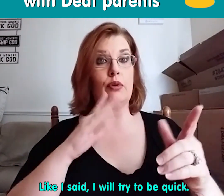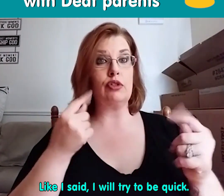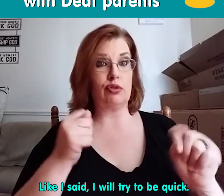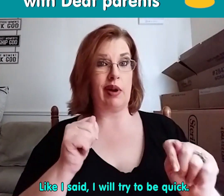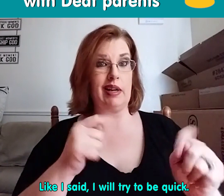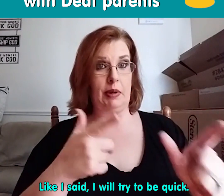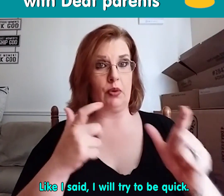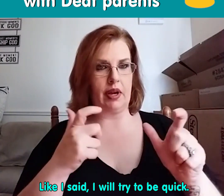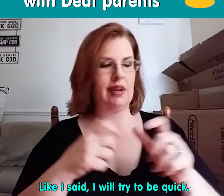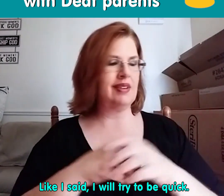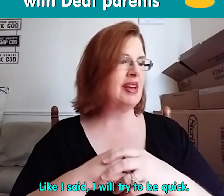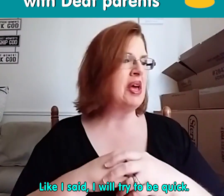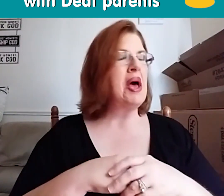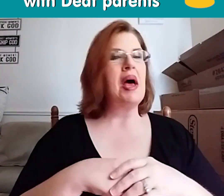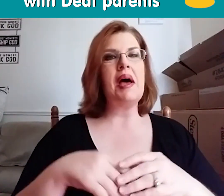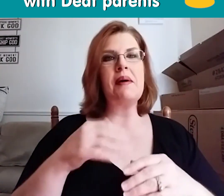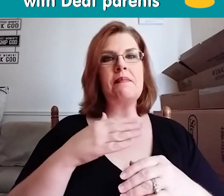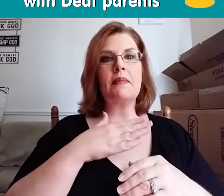will try to be quick.